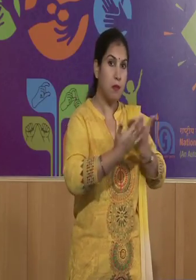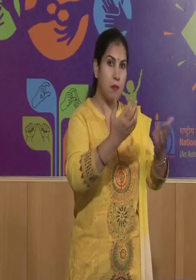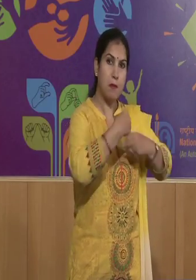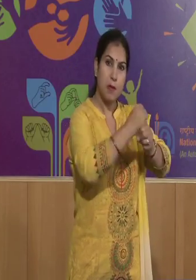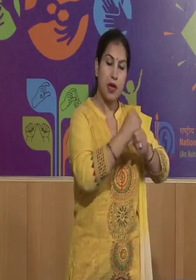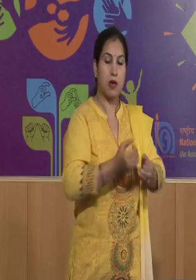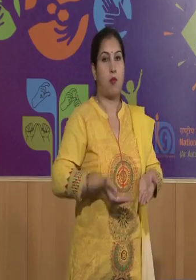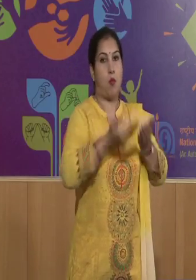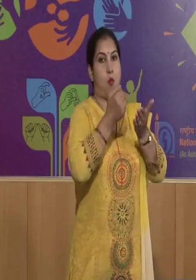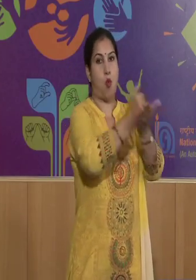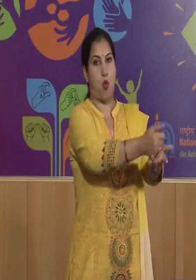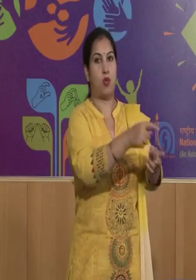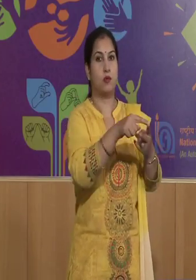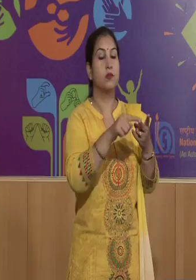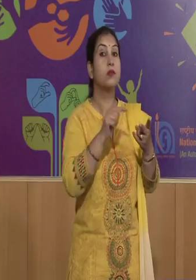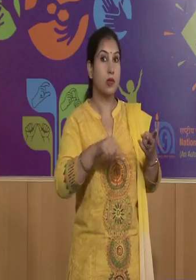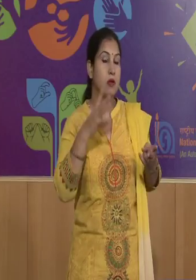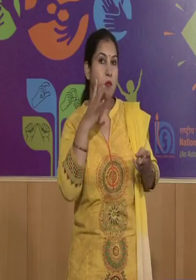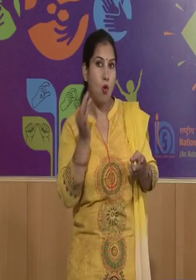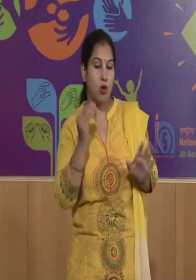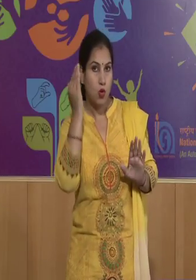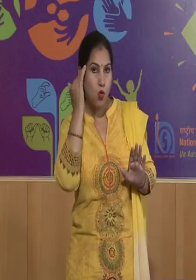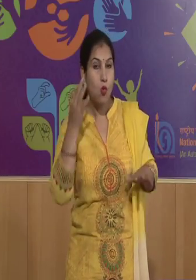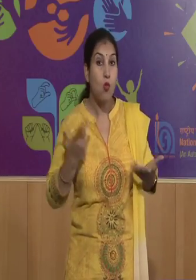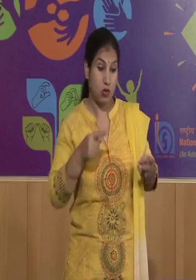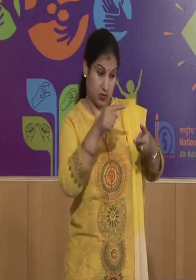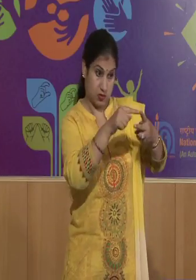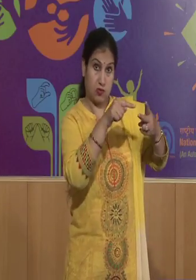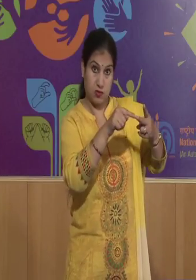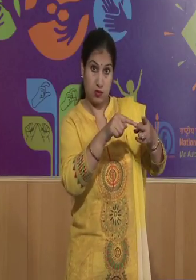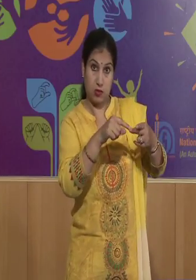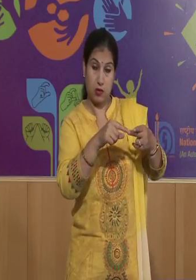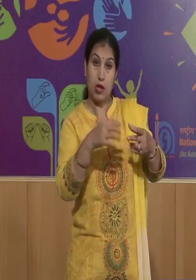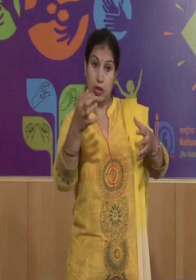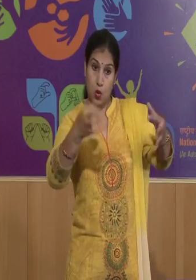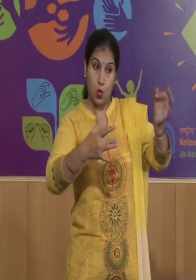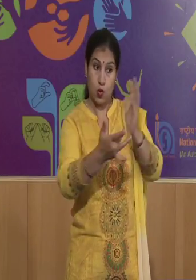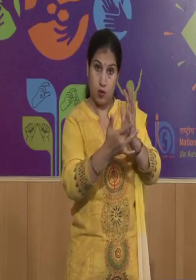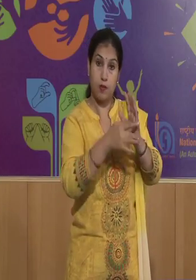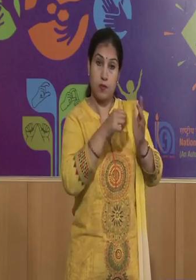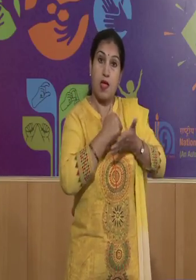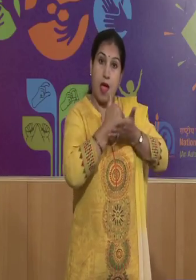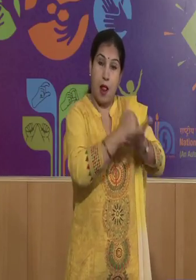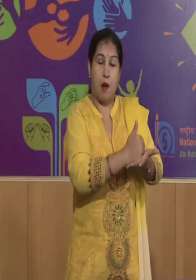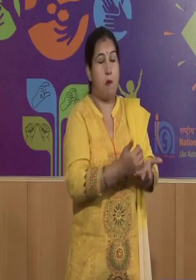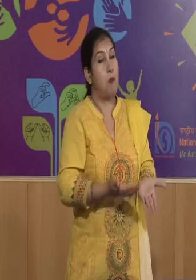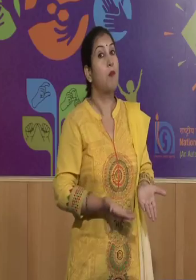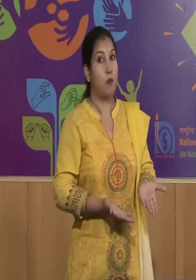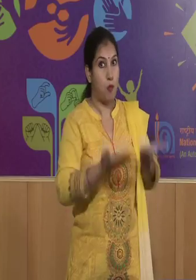It is important to note that these developments in the textile sector helped the